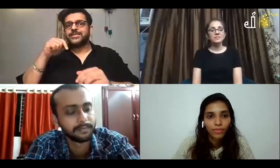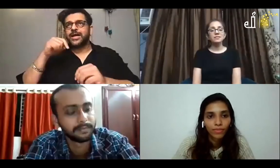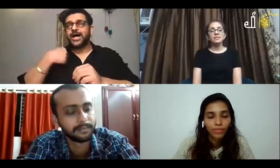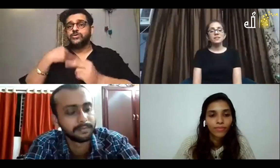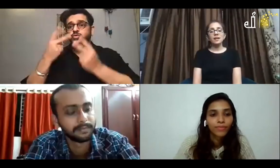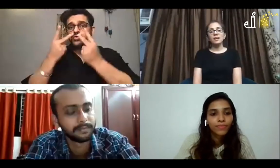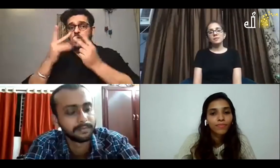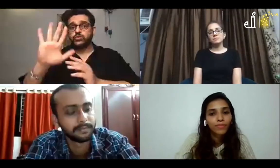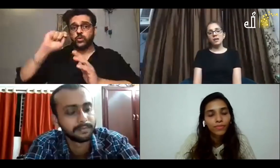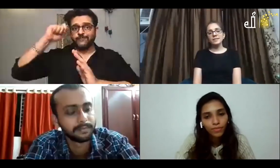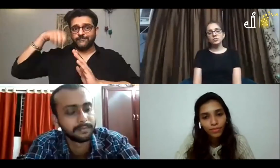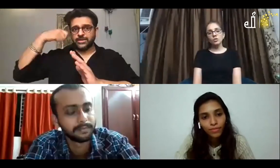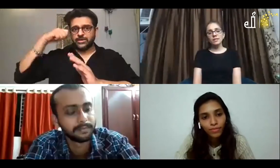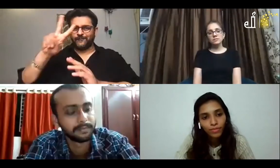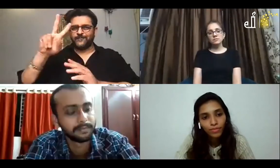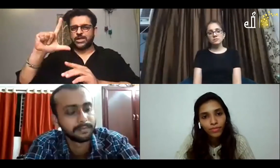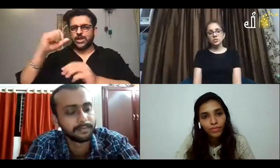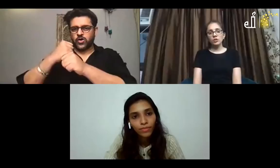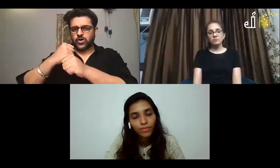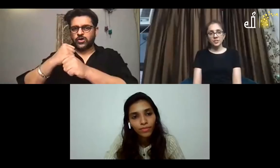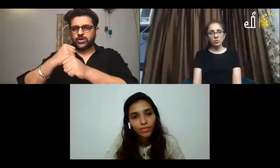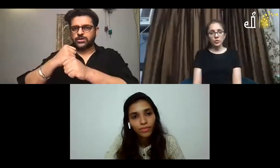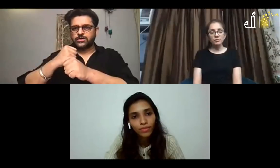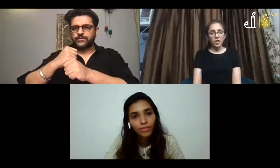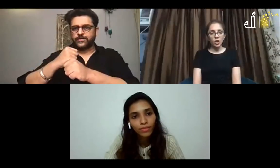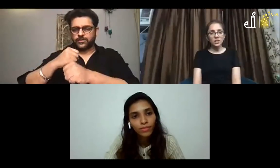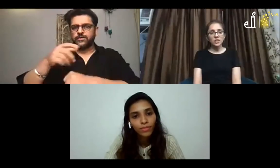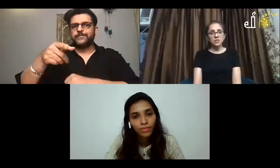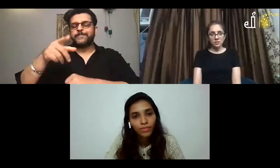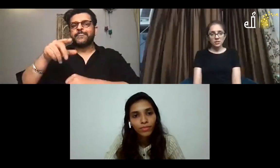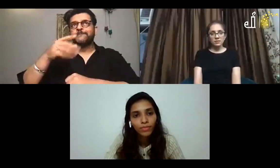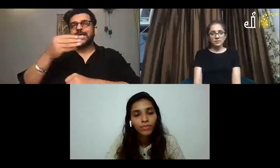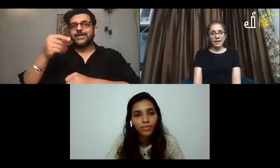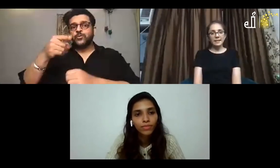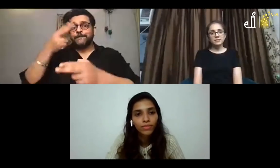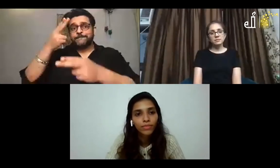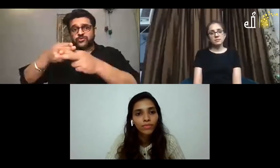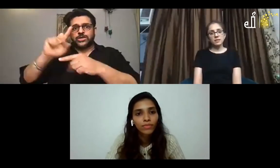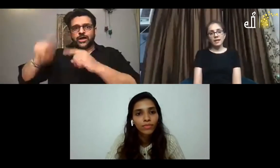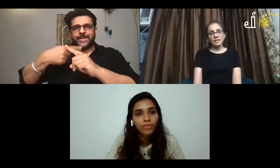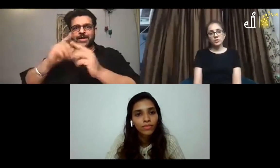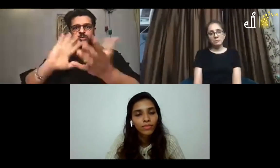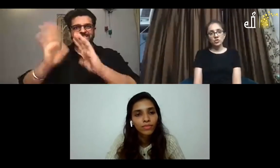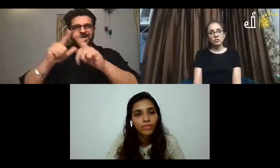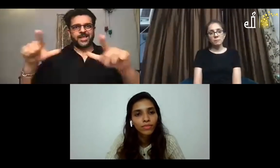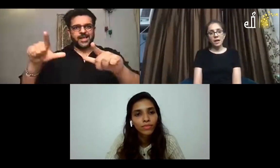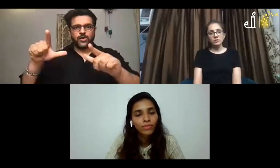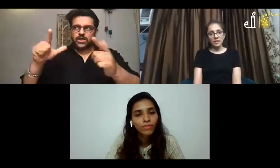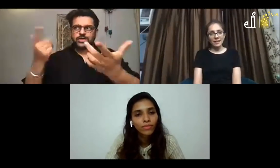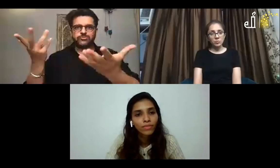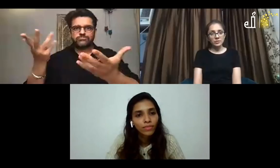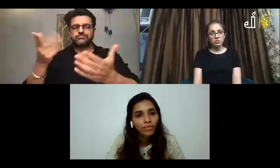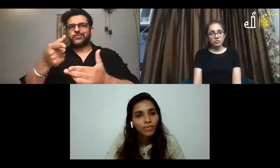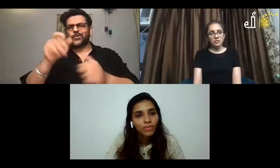Okay. I saw that your video, your vlog, that and you had mentioned about